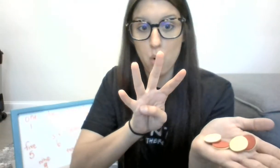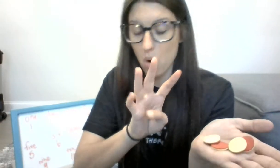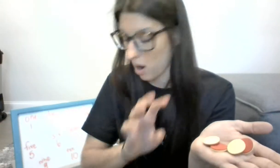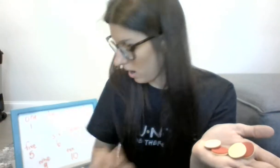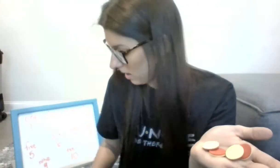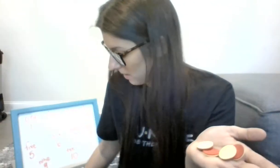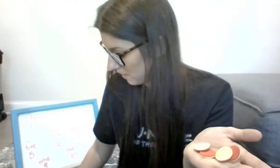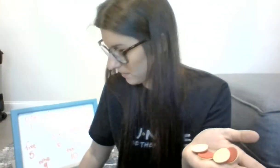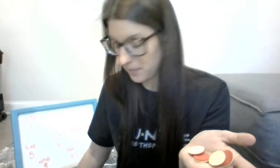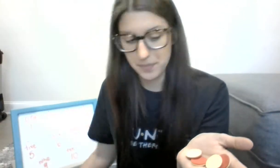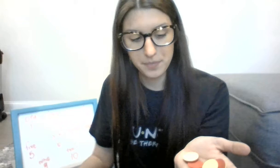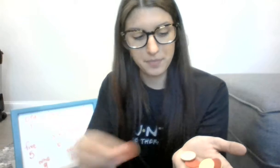4,